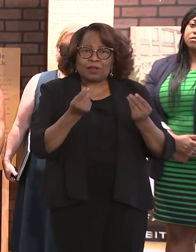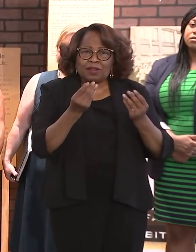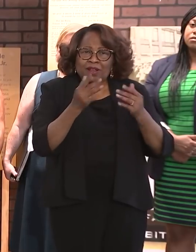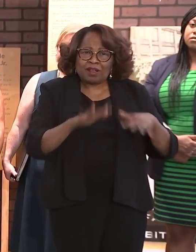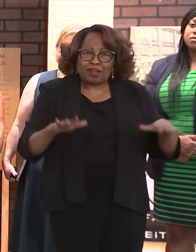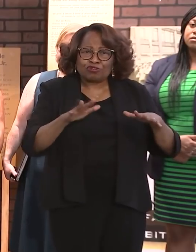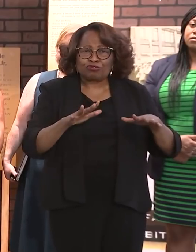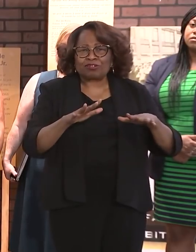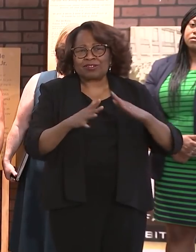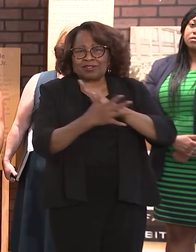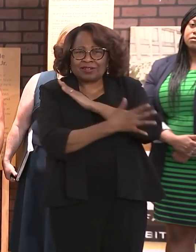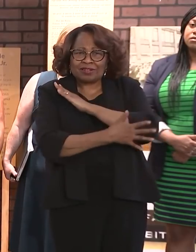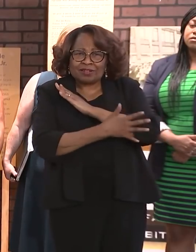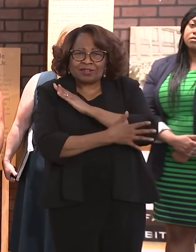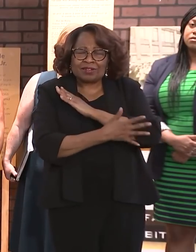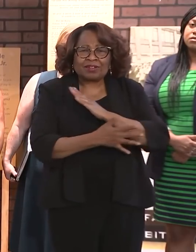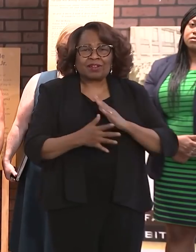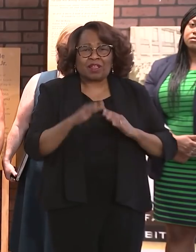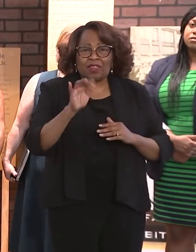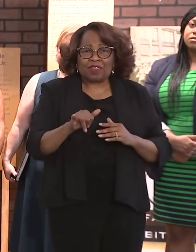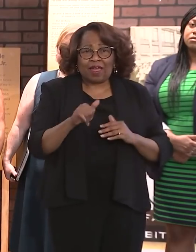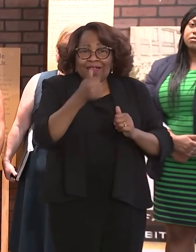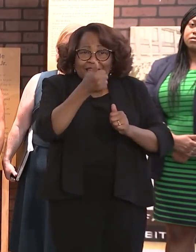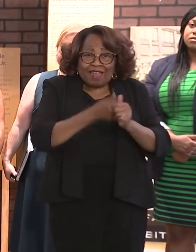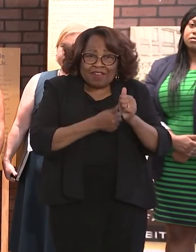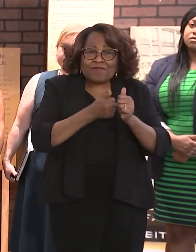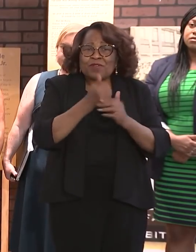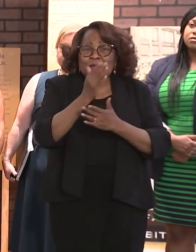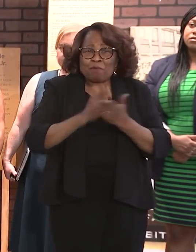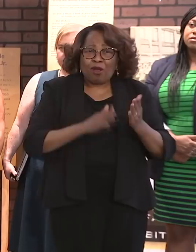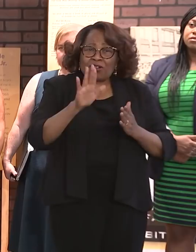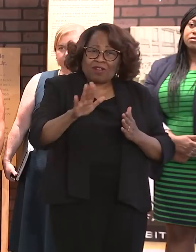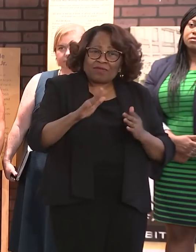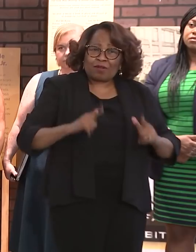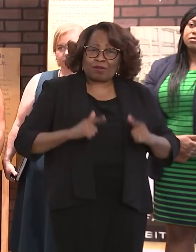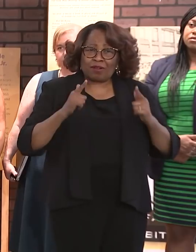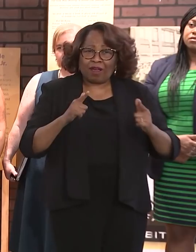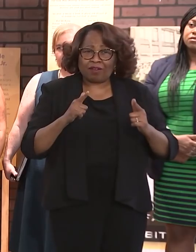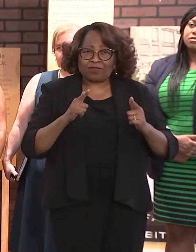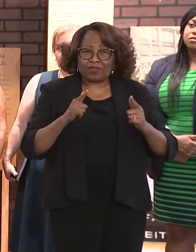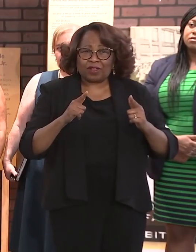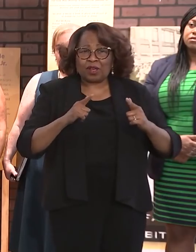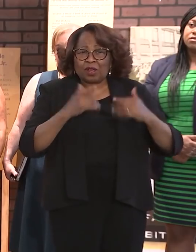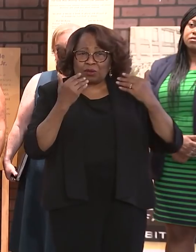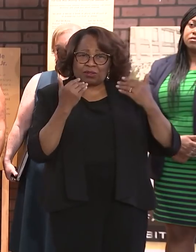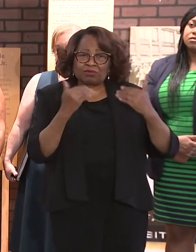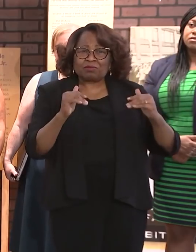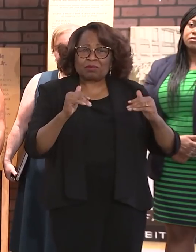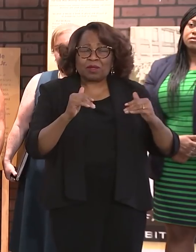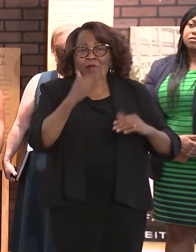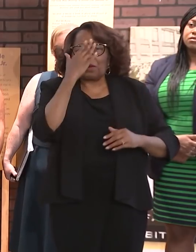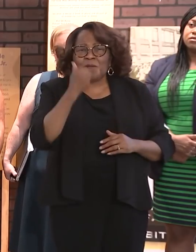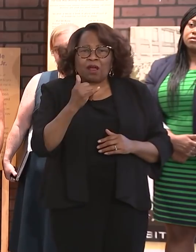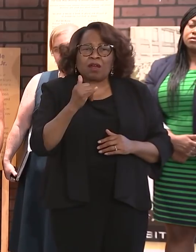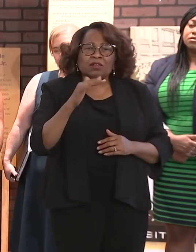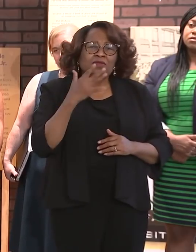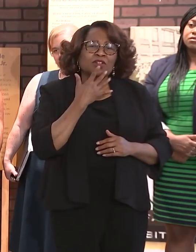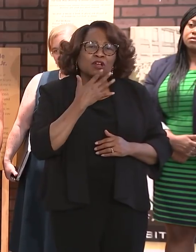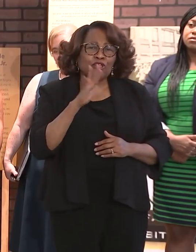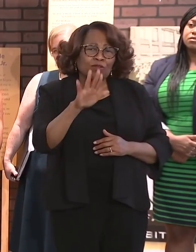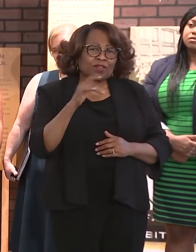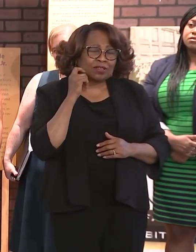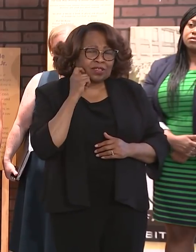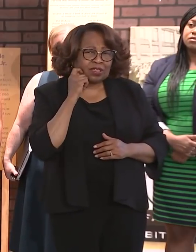region that every part of their existence was constrained simply because of the color of their